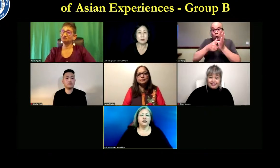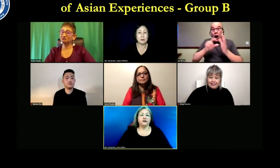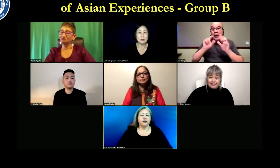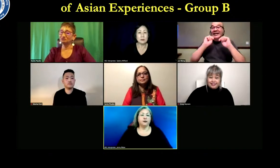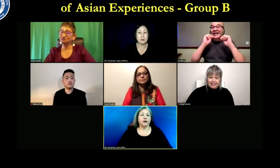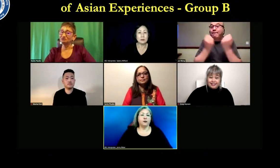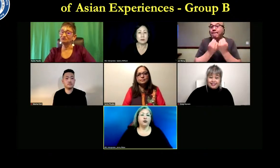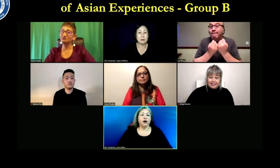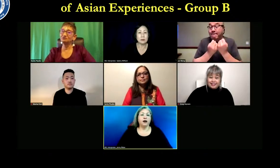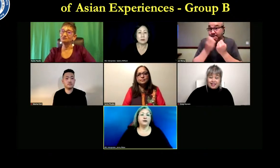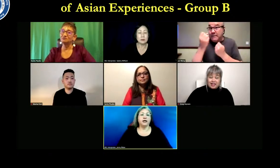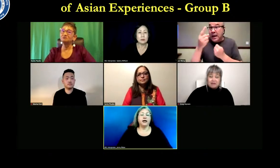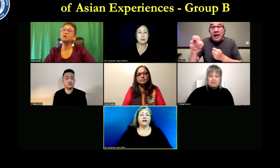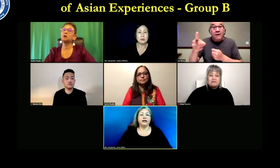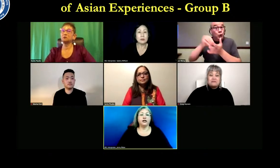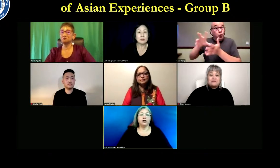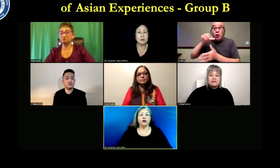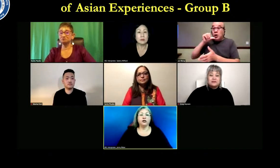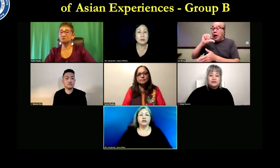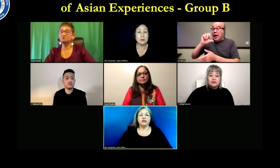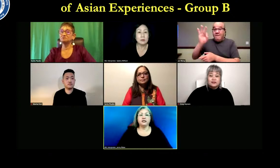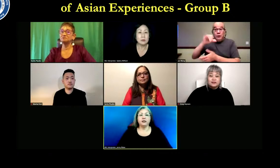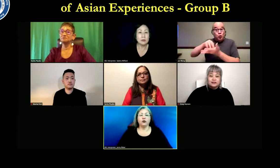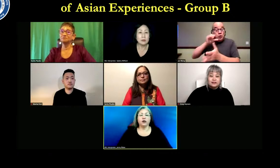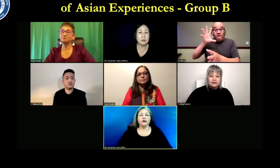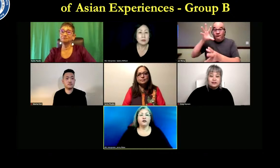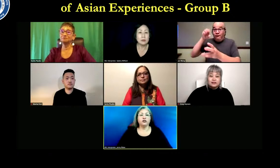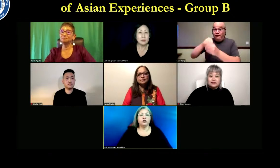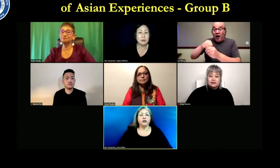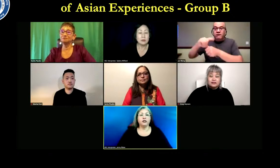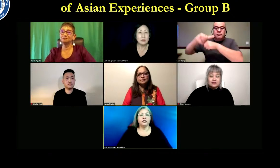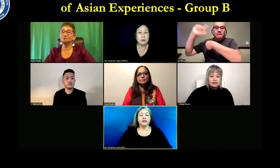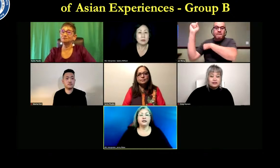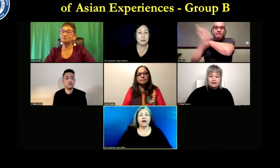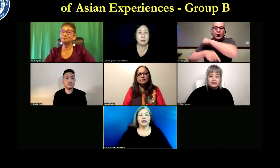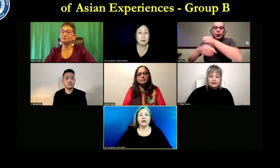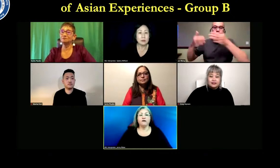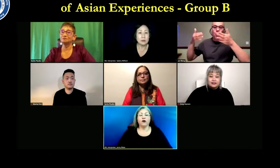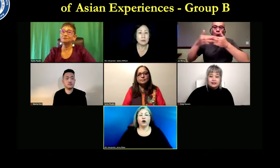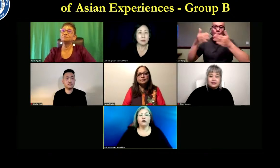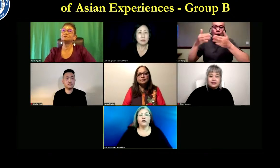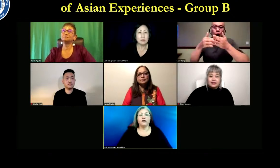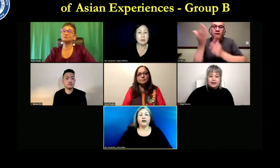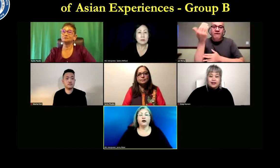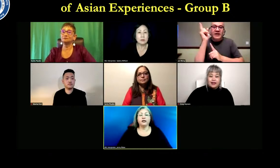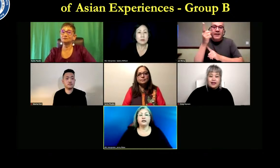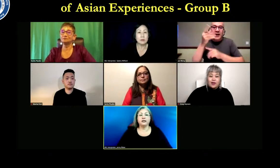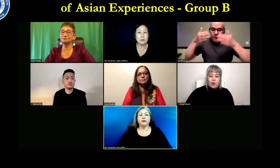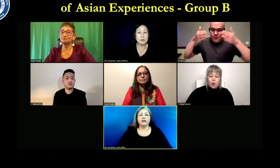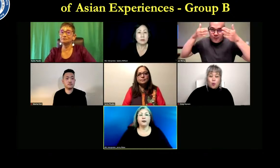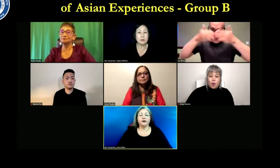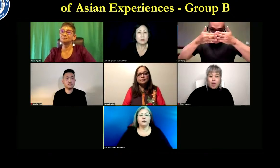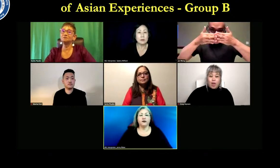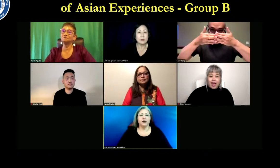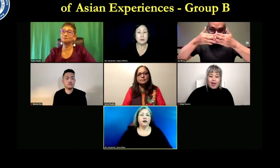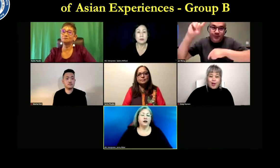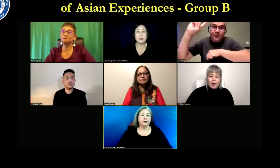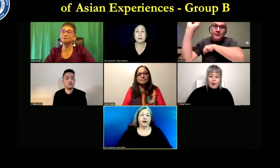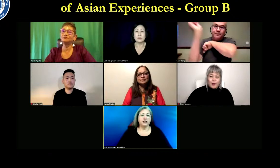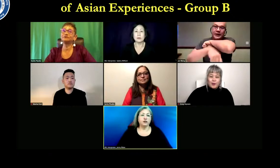just gives them a prompt, and that encourages teamwork. If the student does not get involved, there is some type